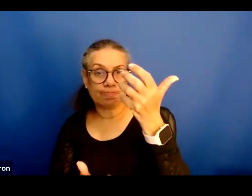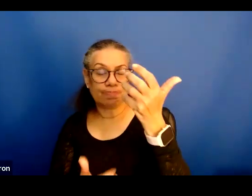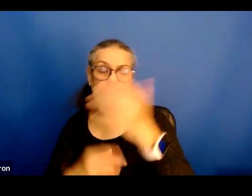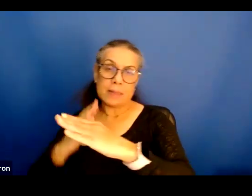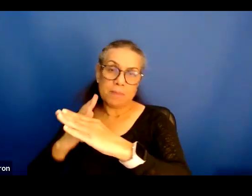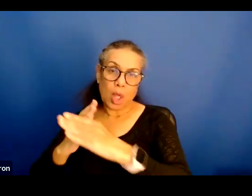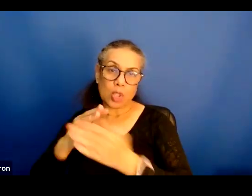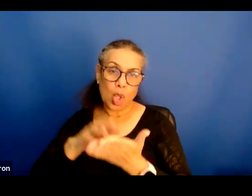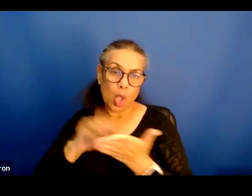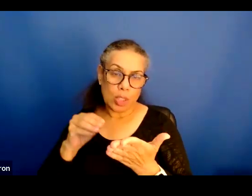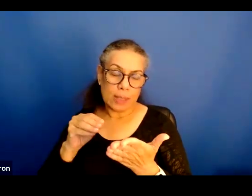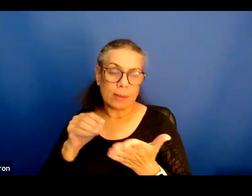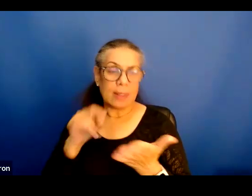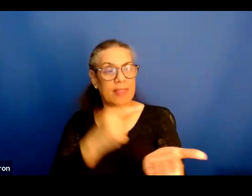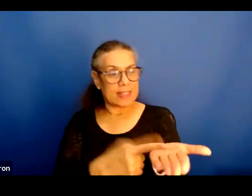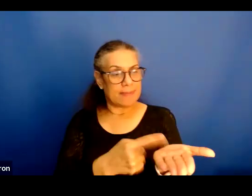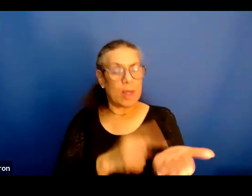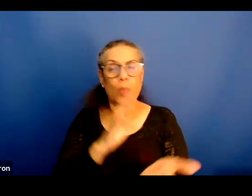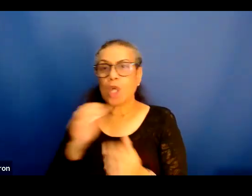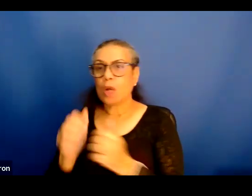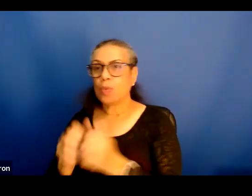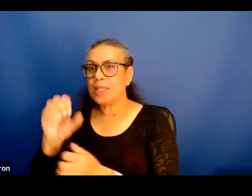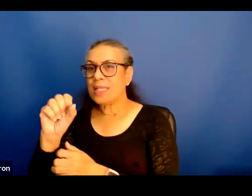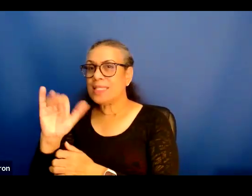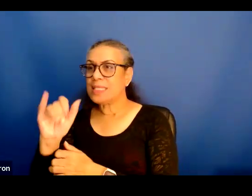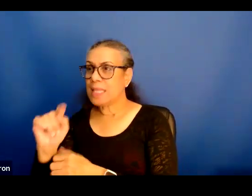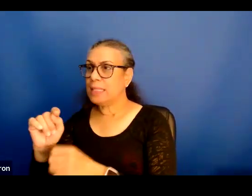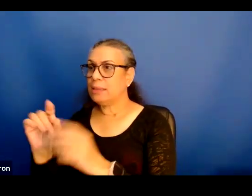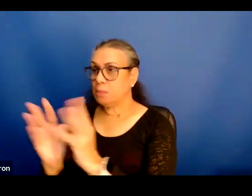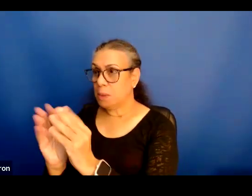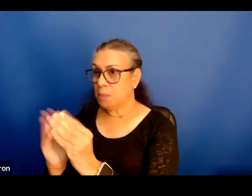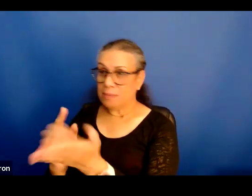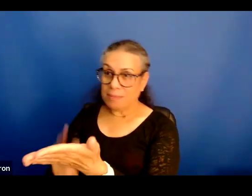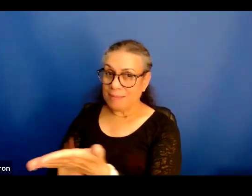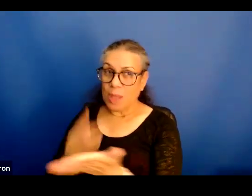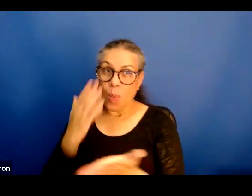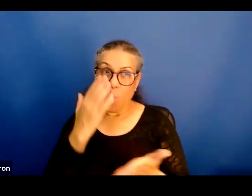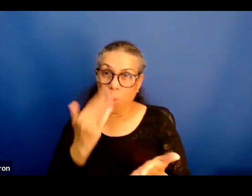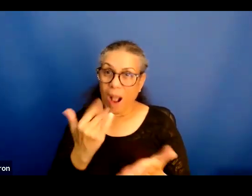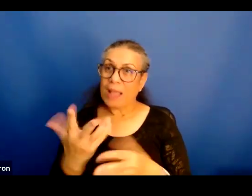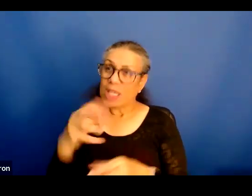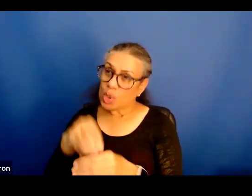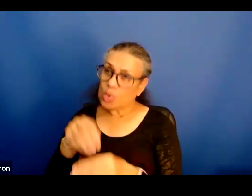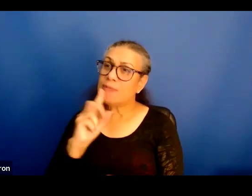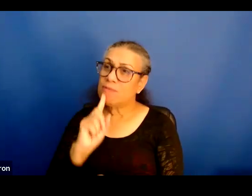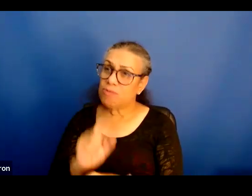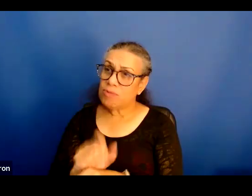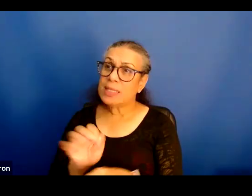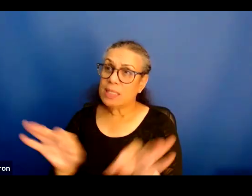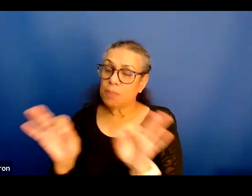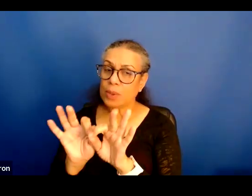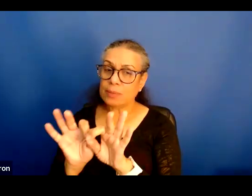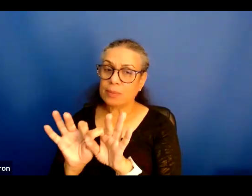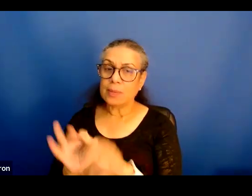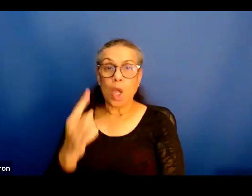We brought this dialogue to our school site council and families, building a shared understanding of why inclusion mattered. In